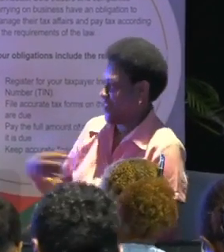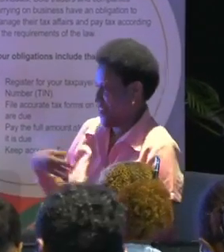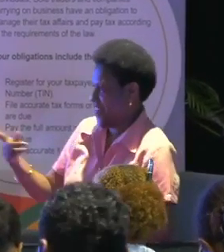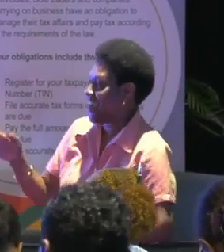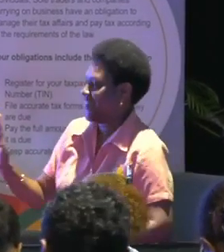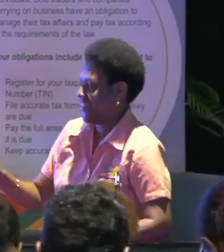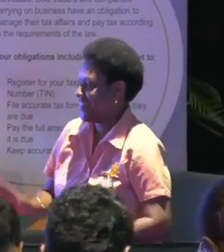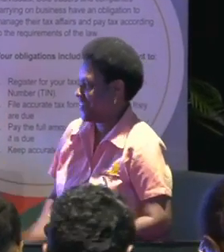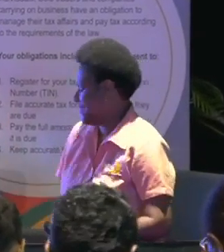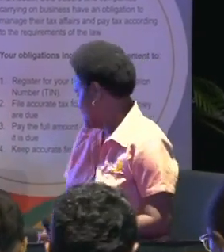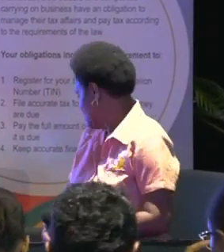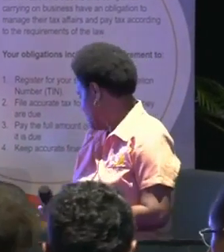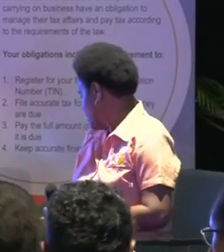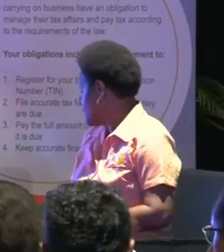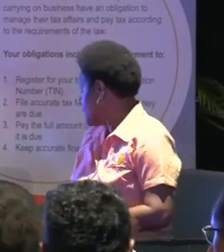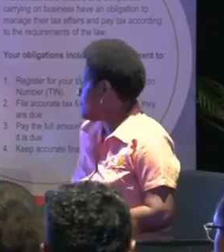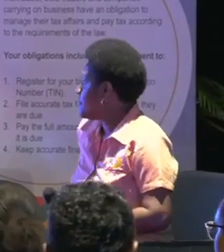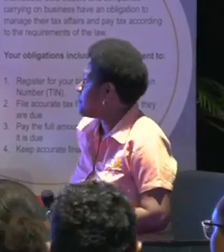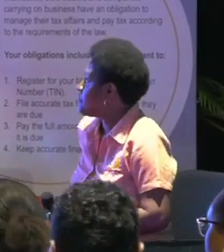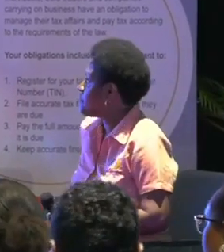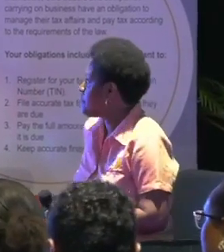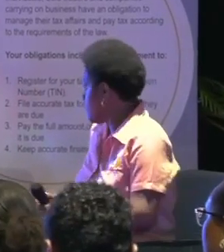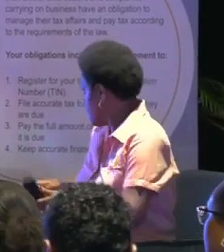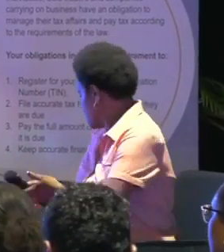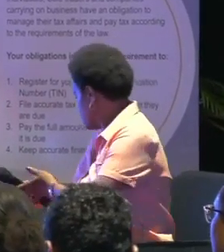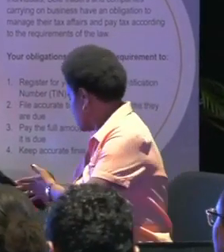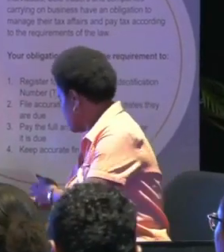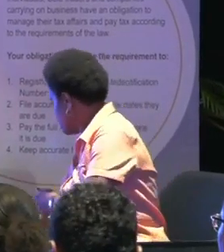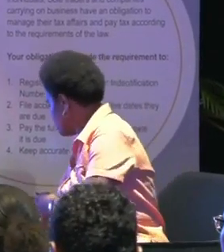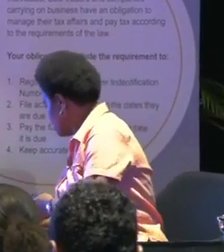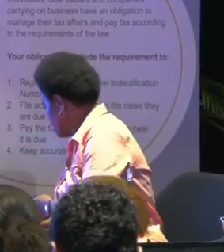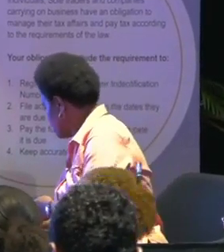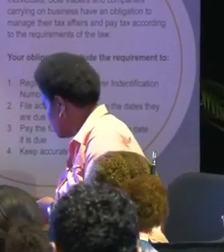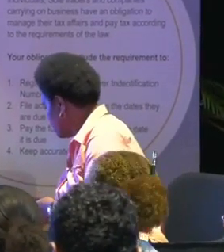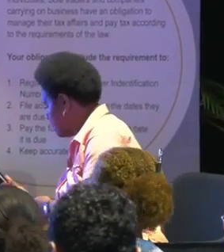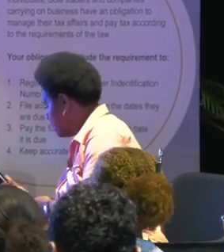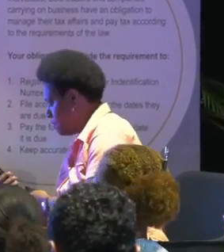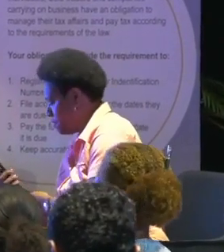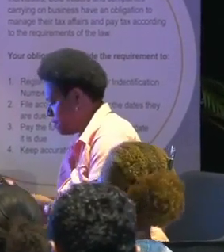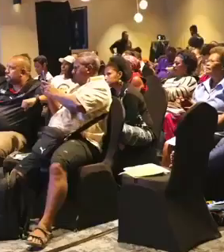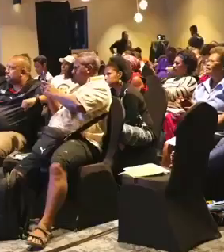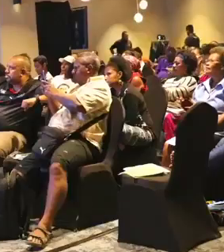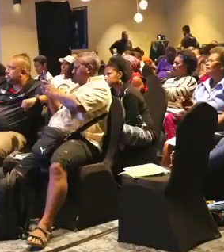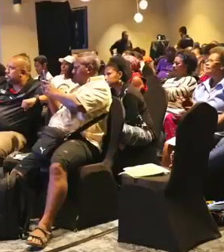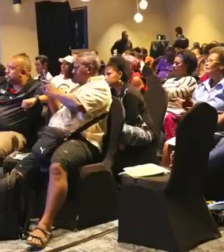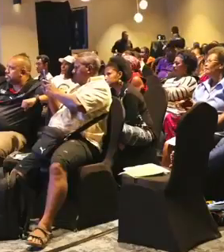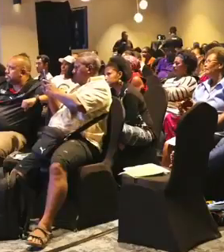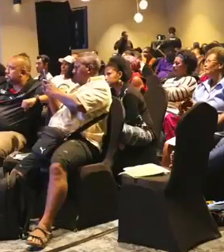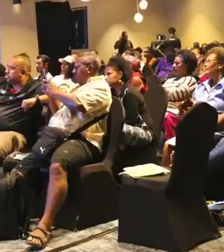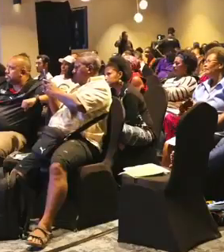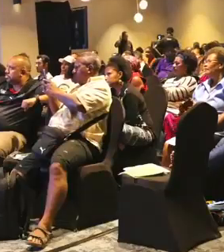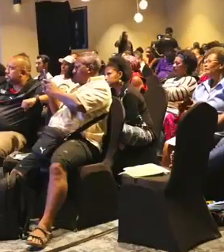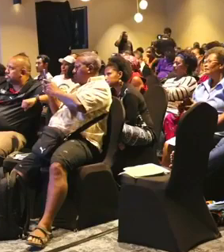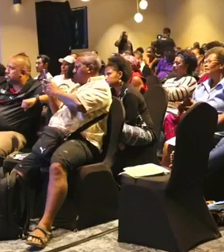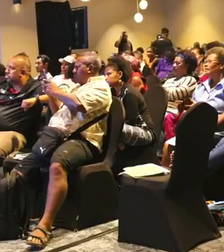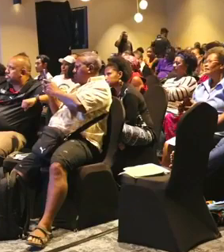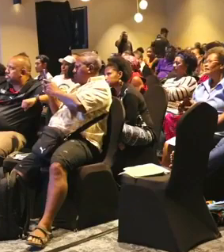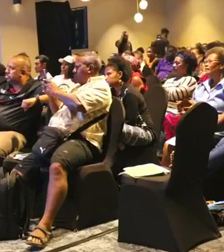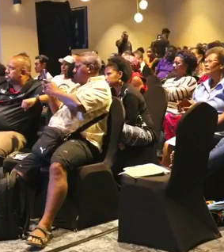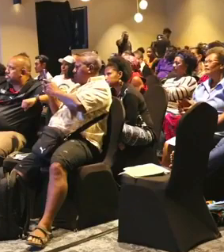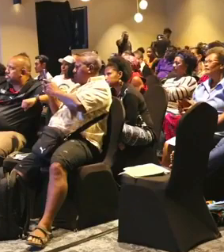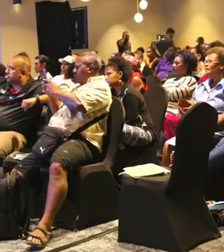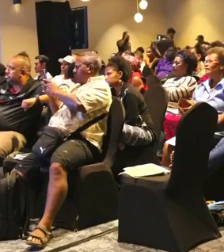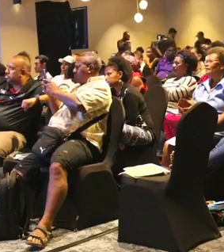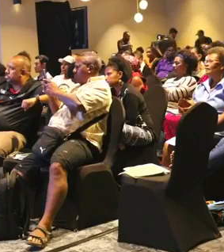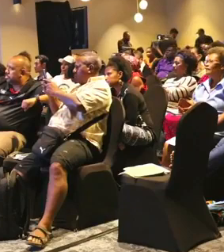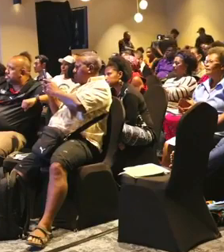Okay, after you leave employment, you will front up at the number one super office, and then